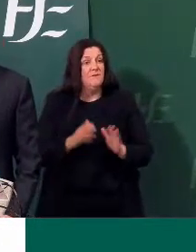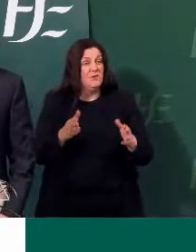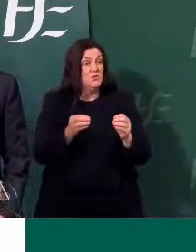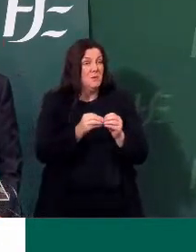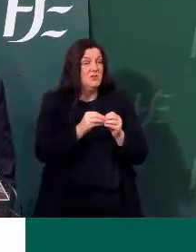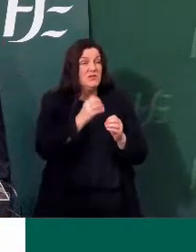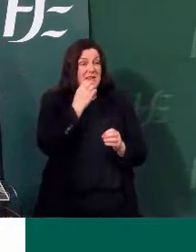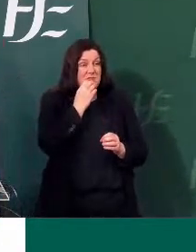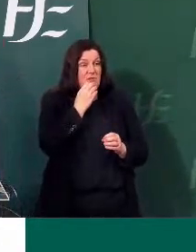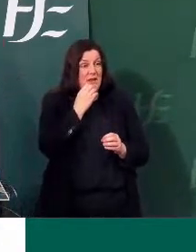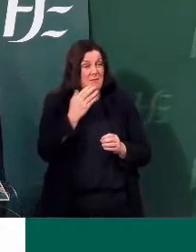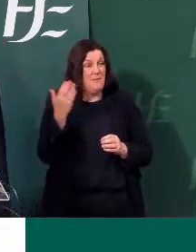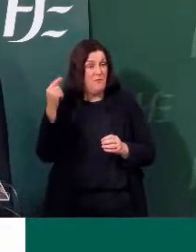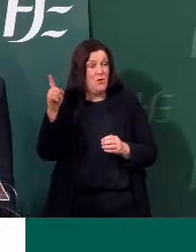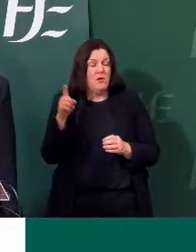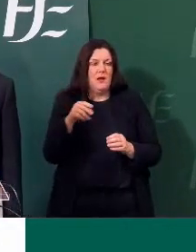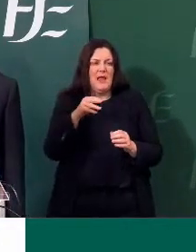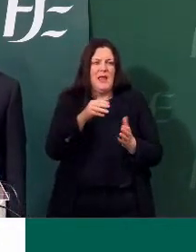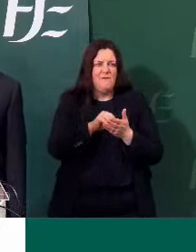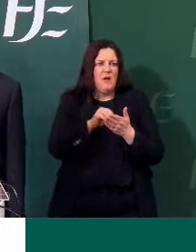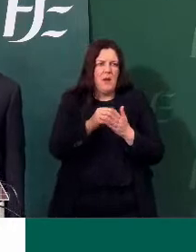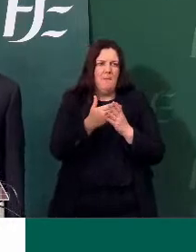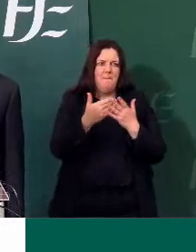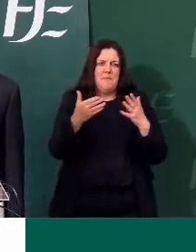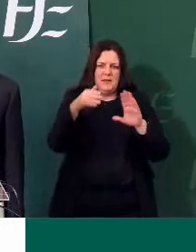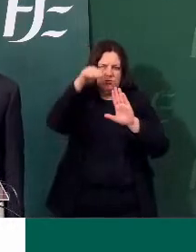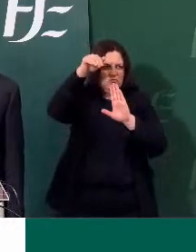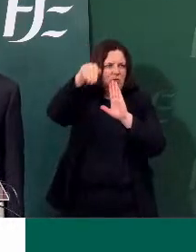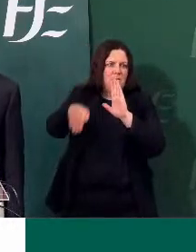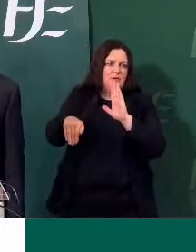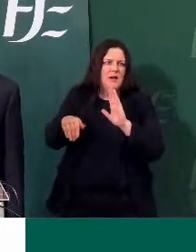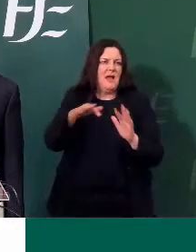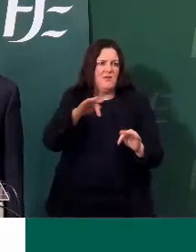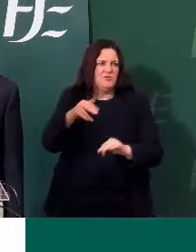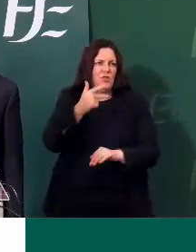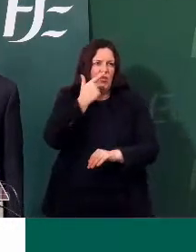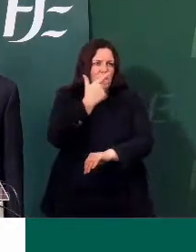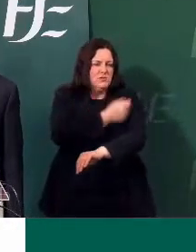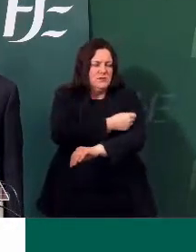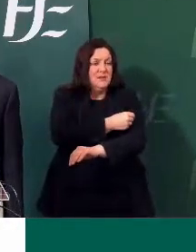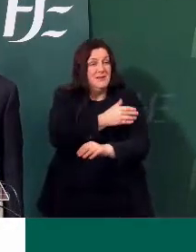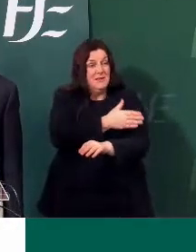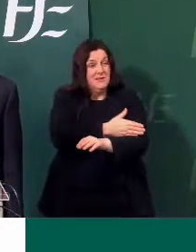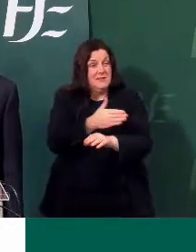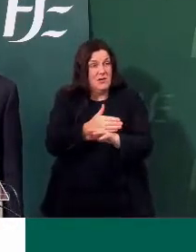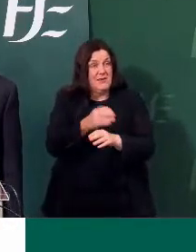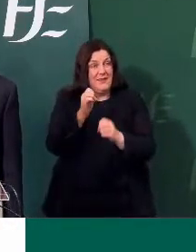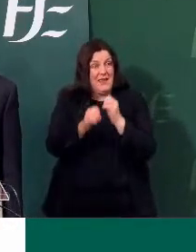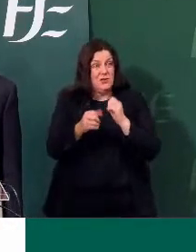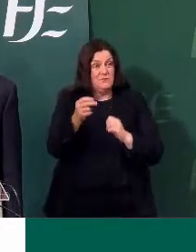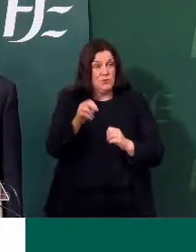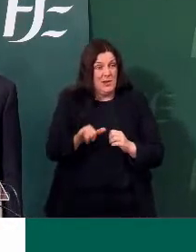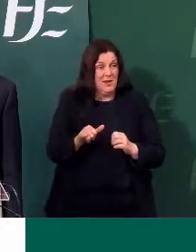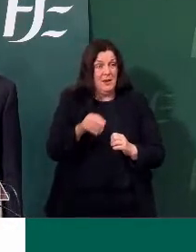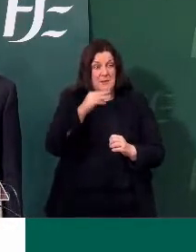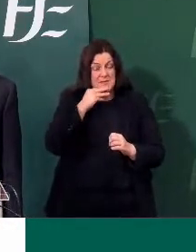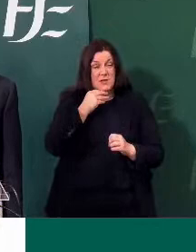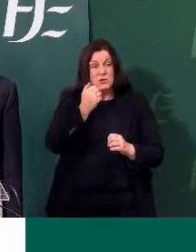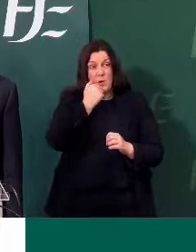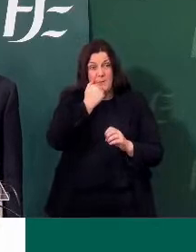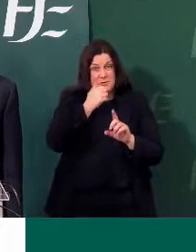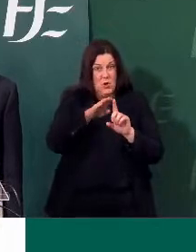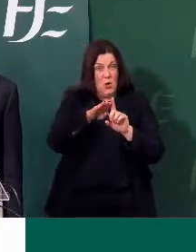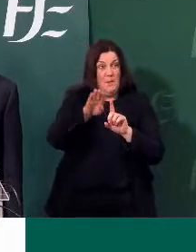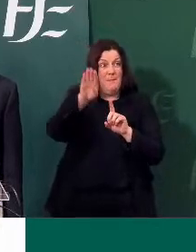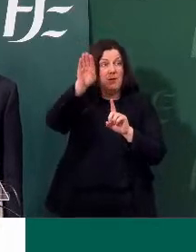that certainly a big drop following the booster campaign. It began at the end of July. Case numbers have been rising, but